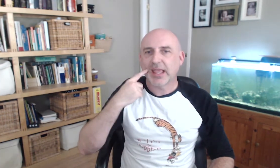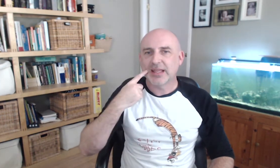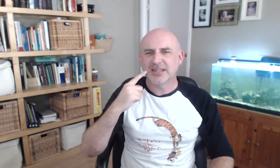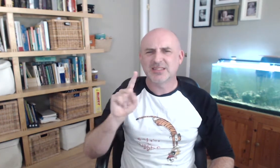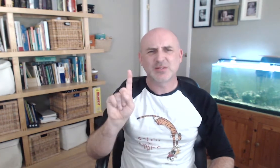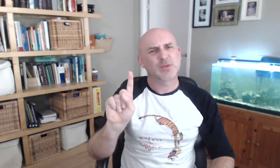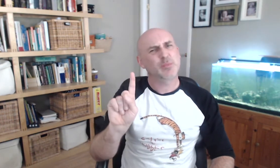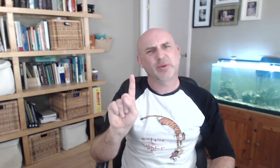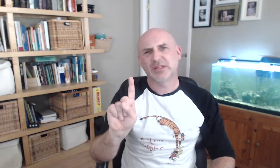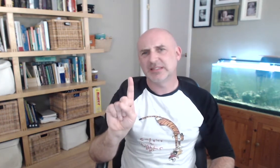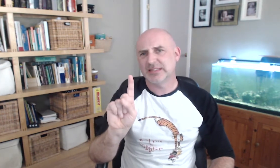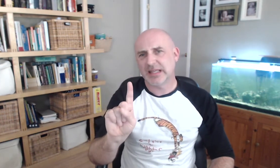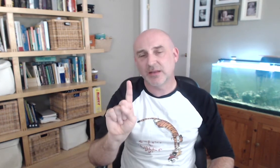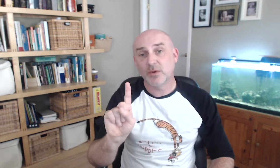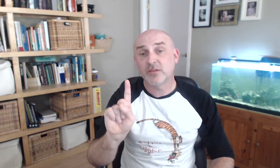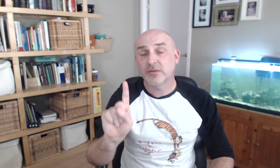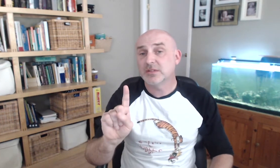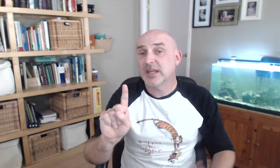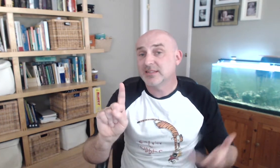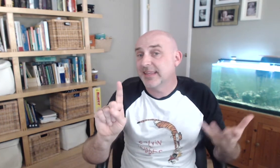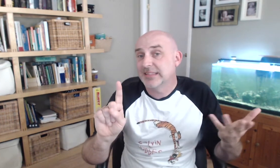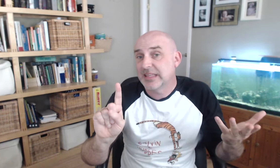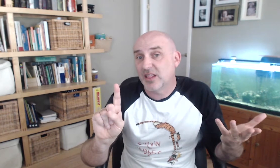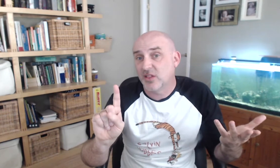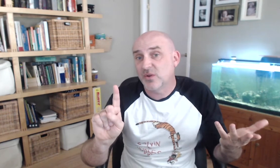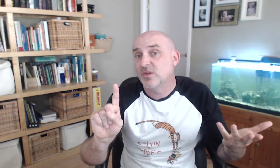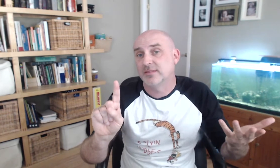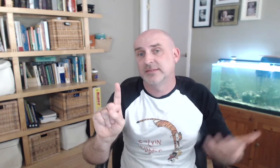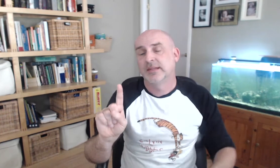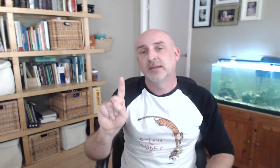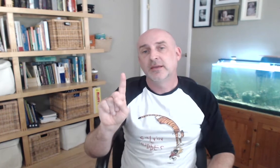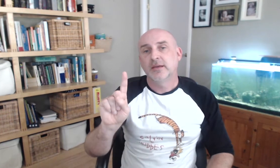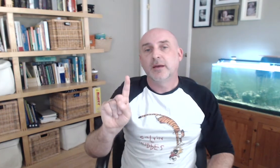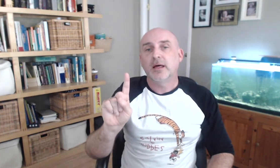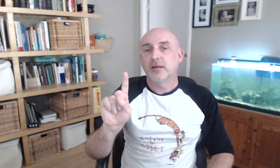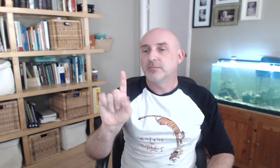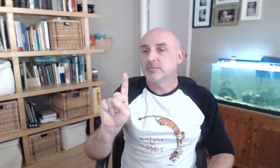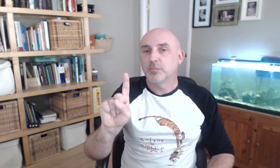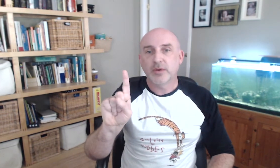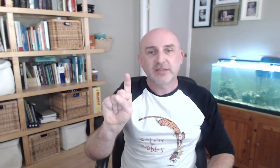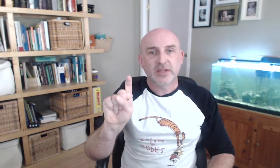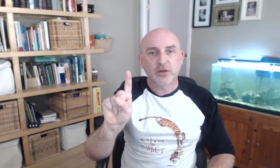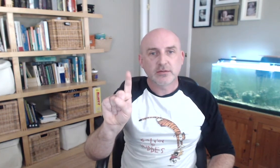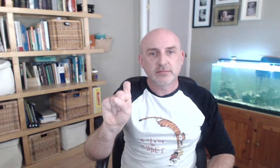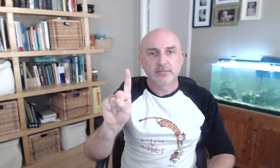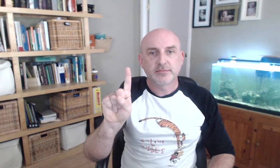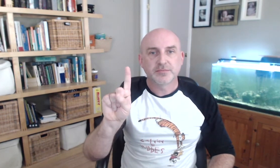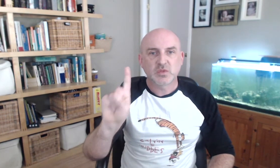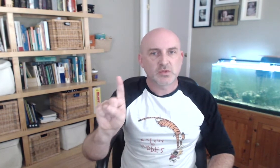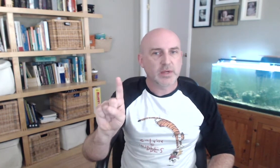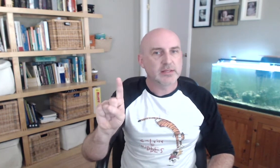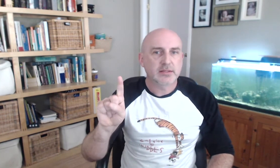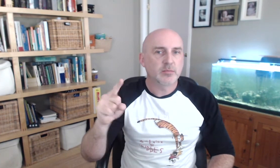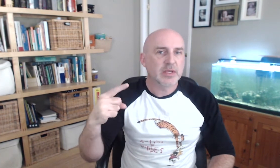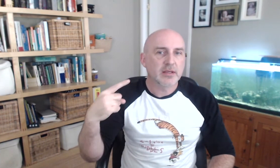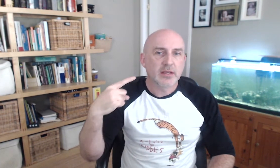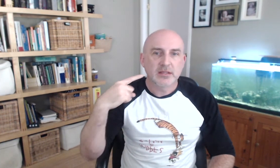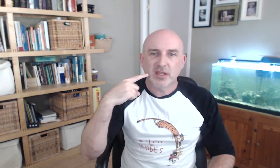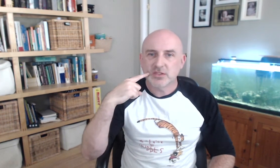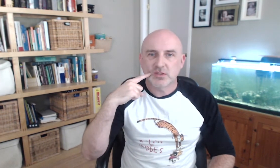Candy, super easy sign. One of the first signs kids can learn. Pointy finger, straight as could be, touches